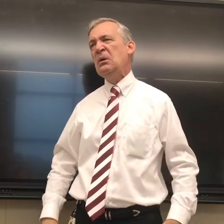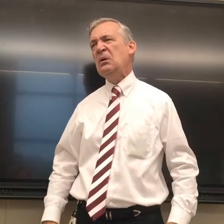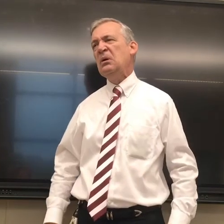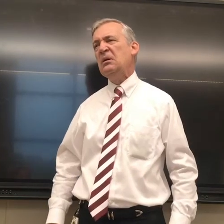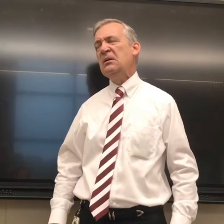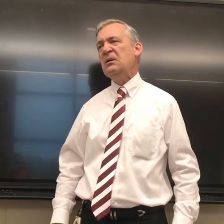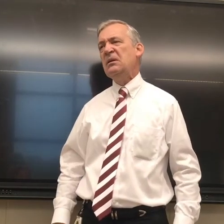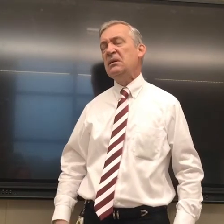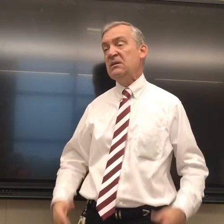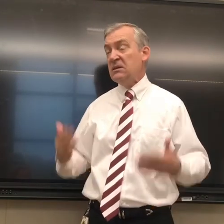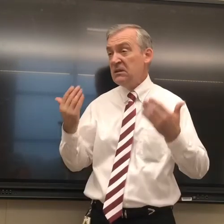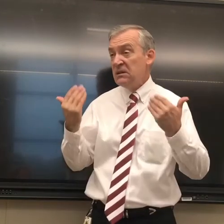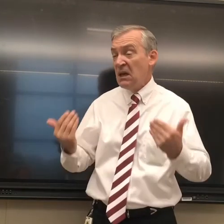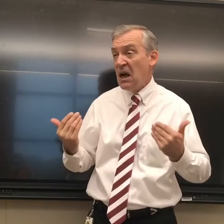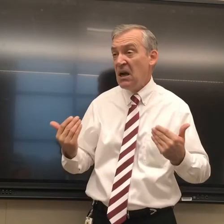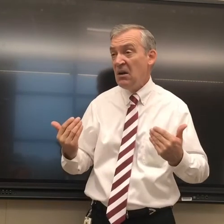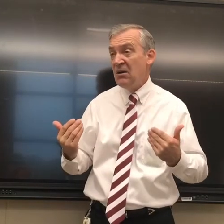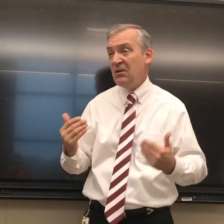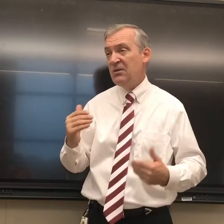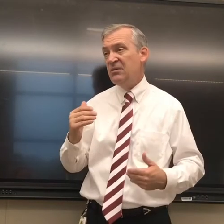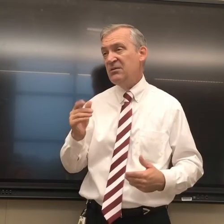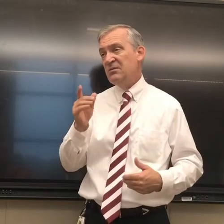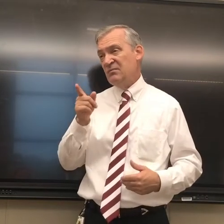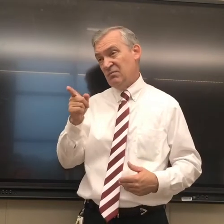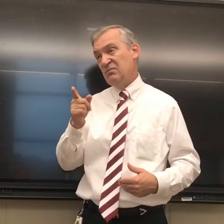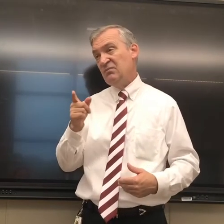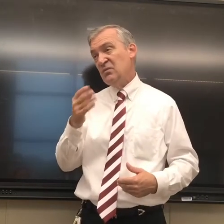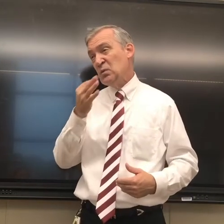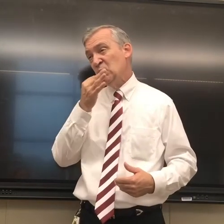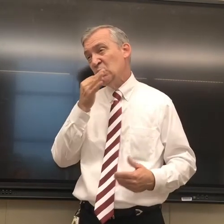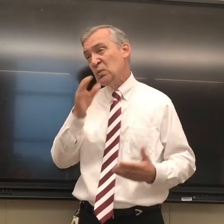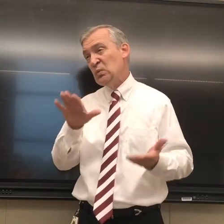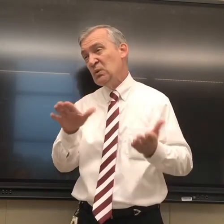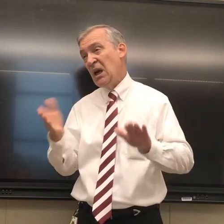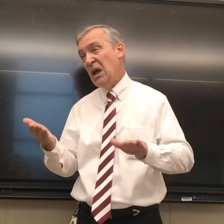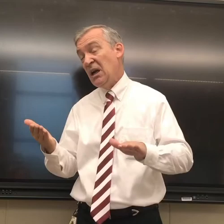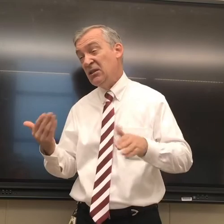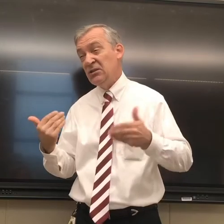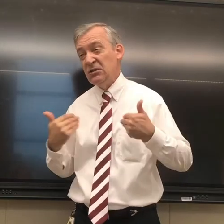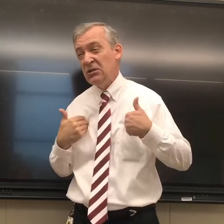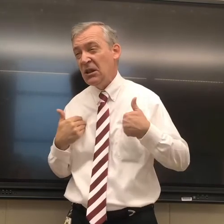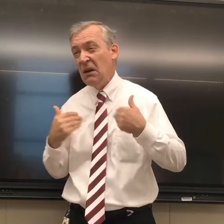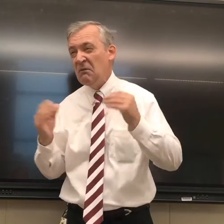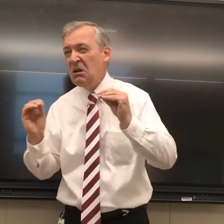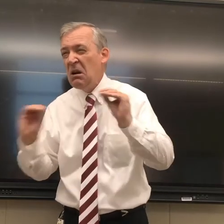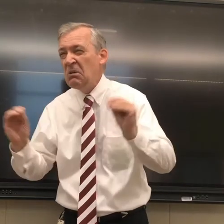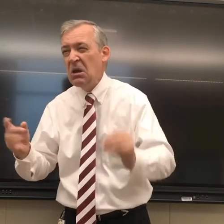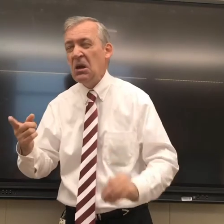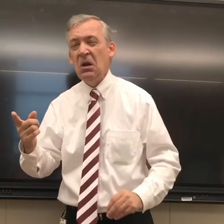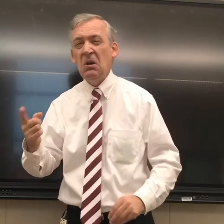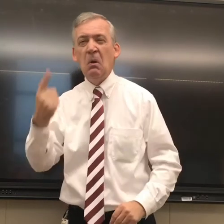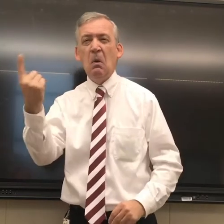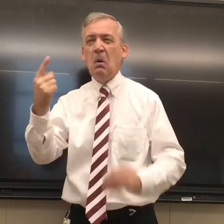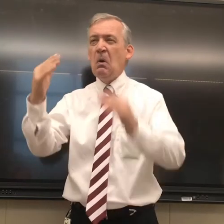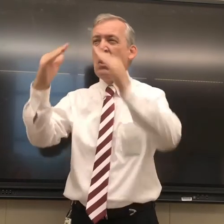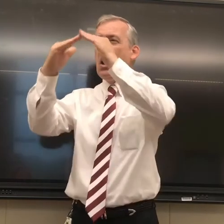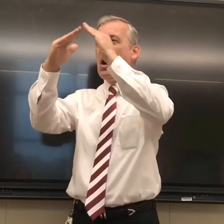Now, at the end of that life, she had nothing except a falling down hut, a wrecked body,